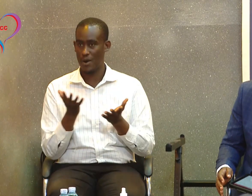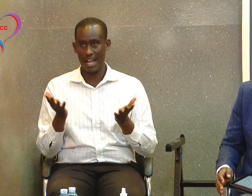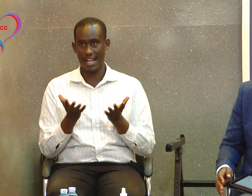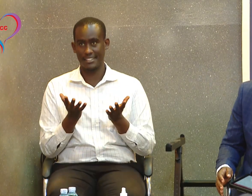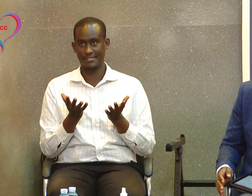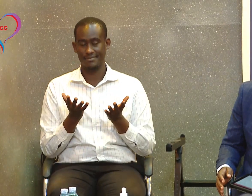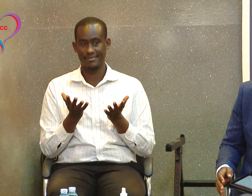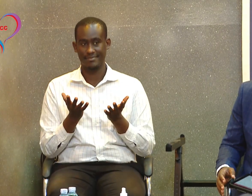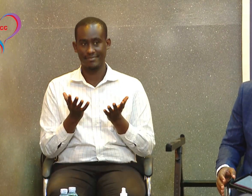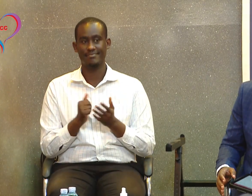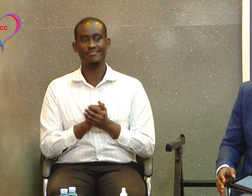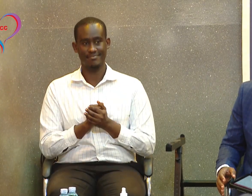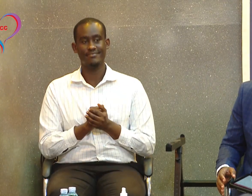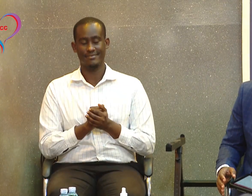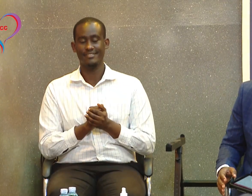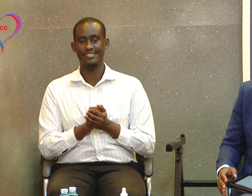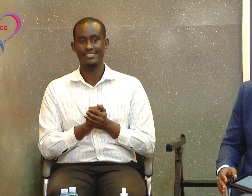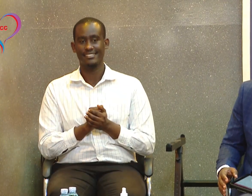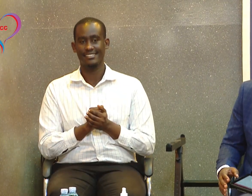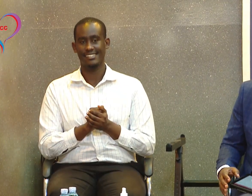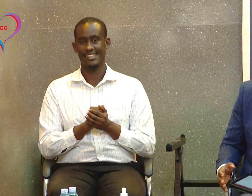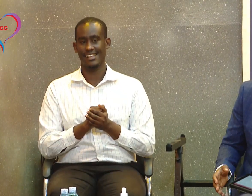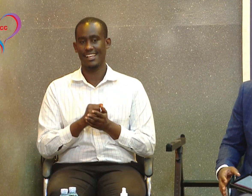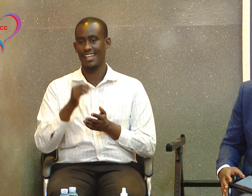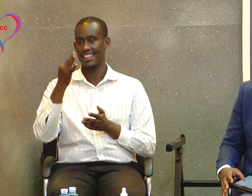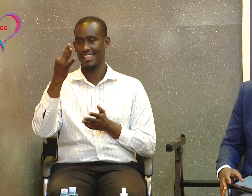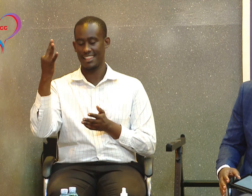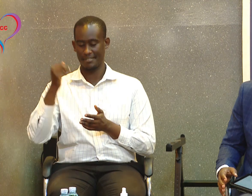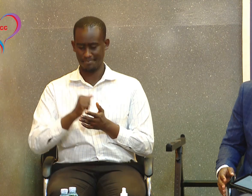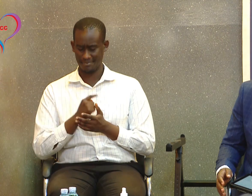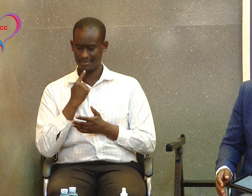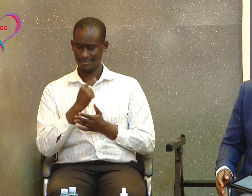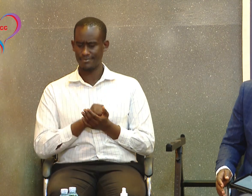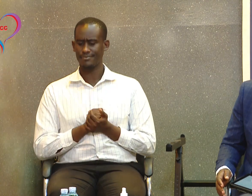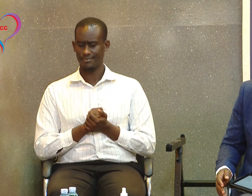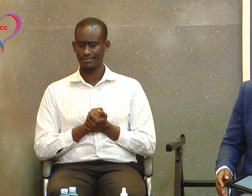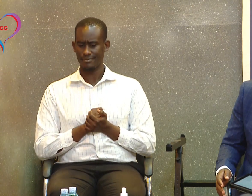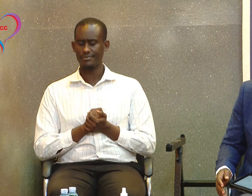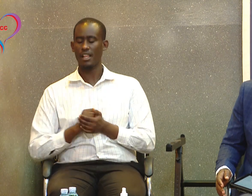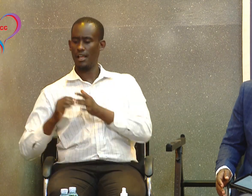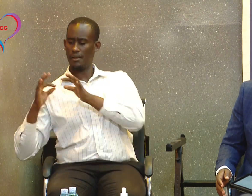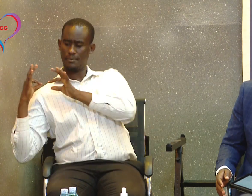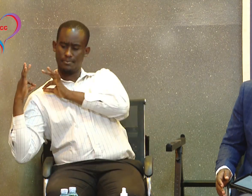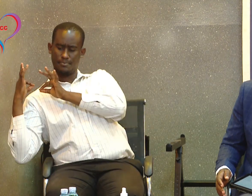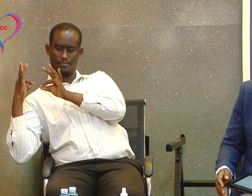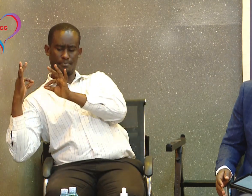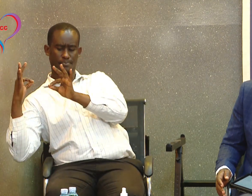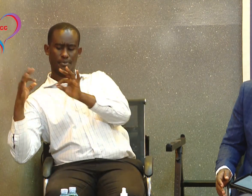story begins with verse 33. Agamba what? This is what it says. Then Pilate entered